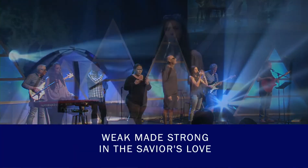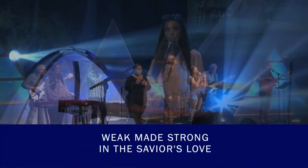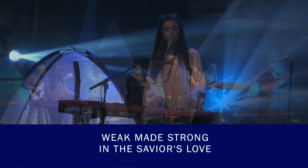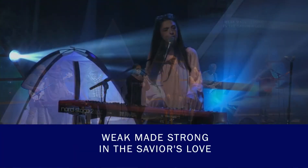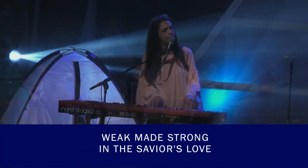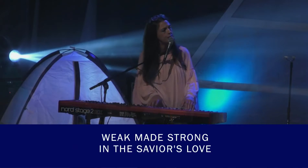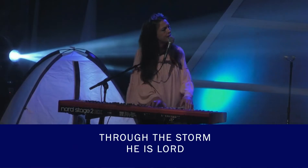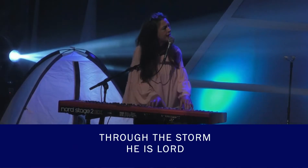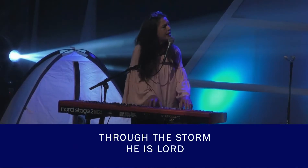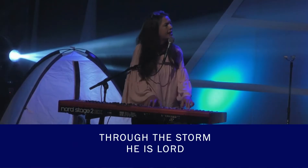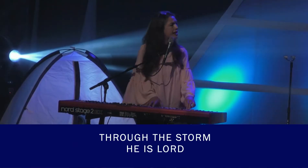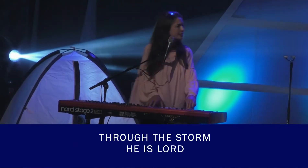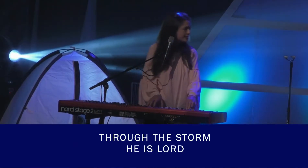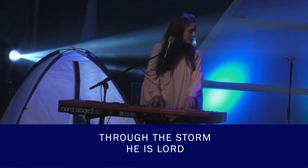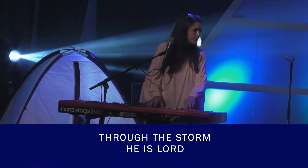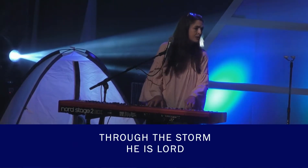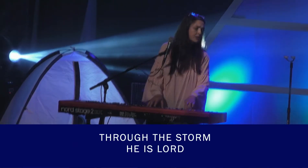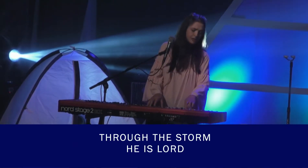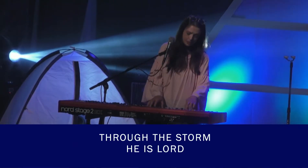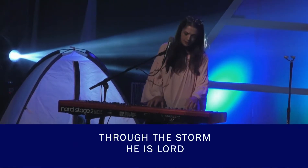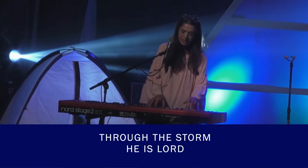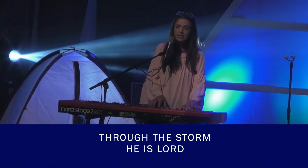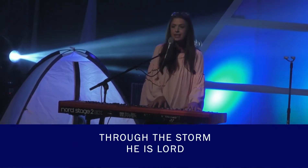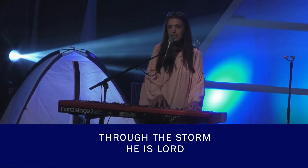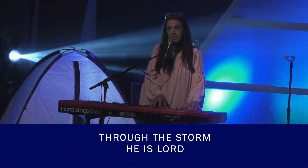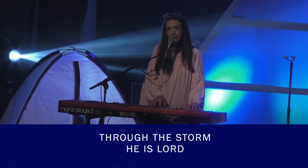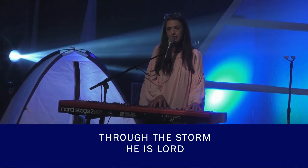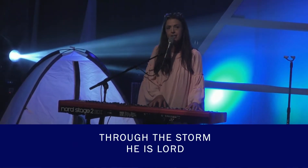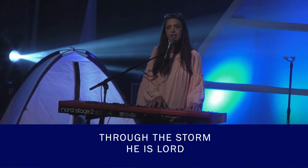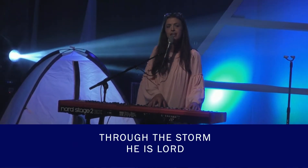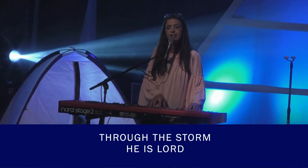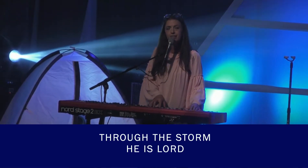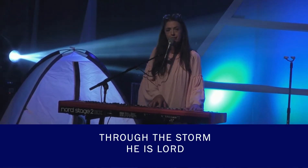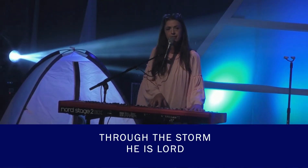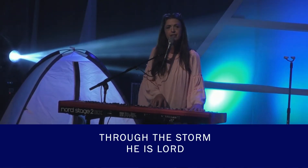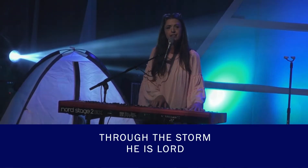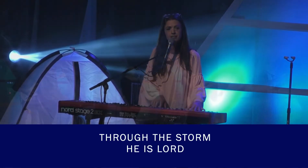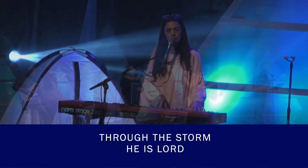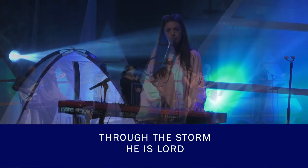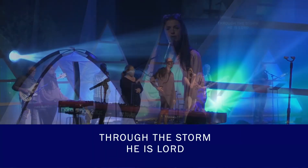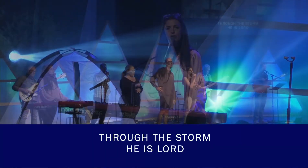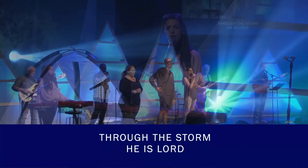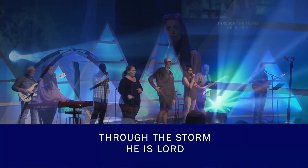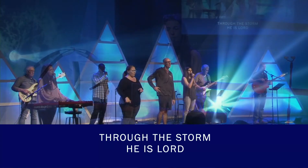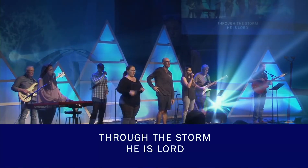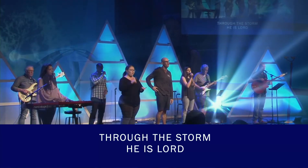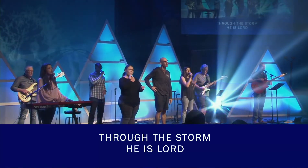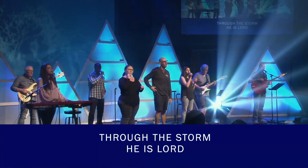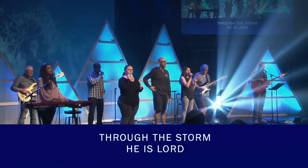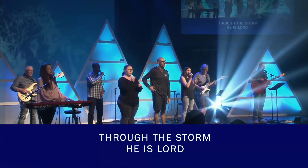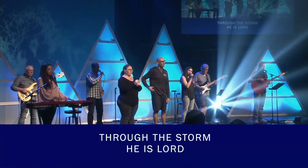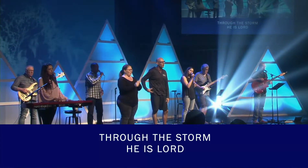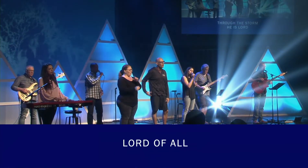love. Through the storm, He is